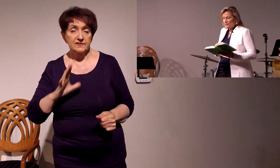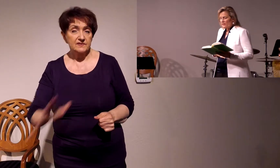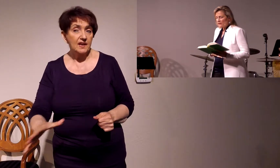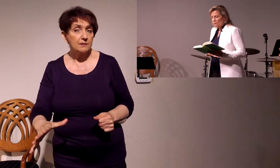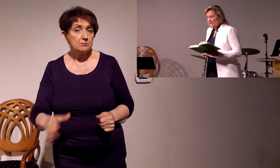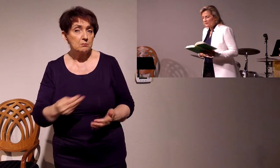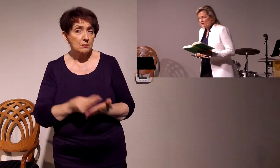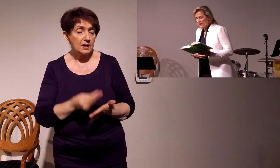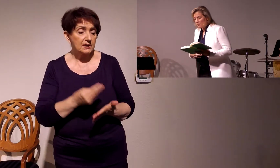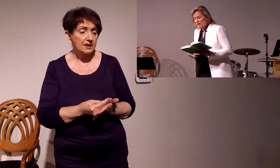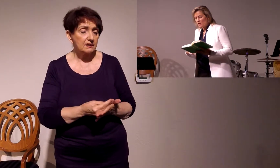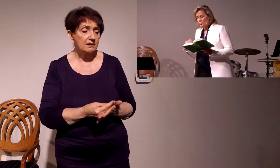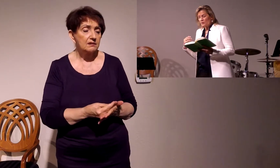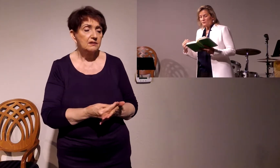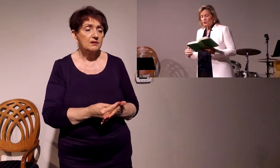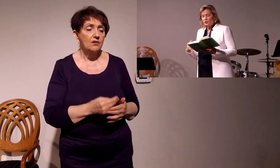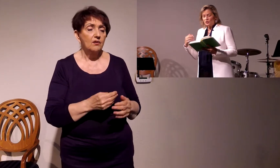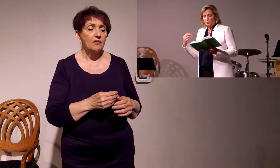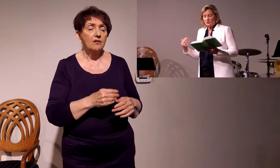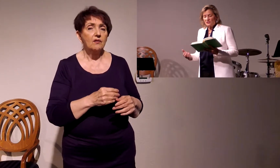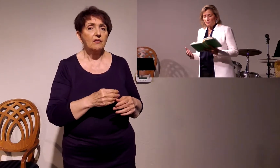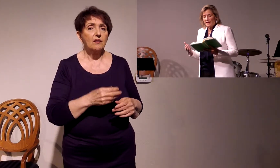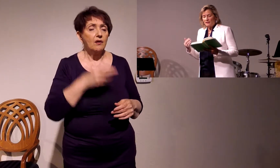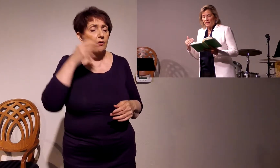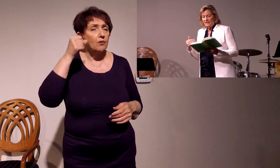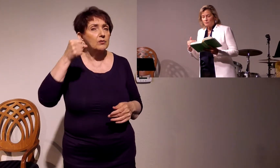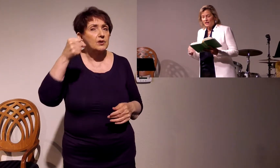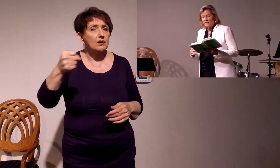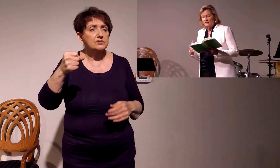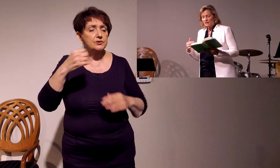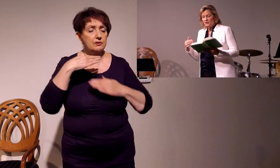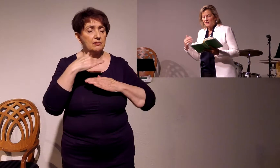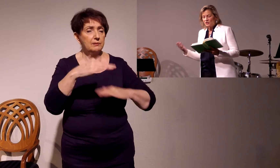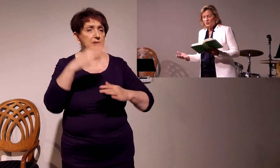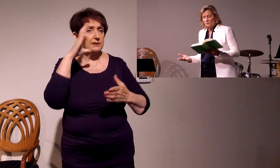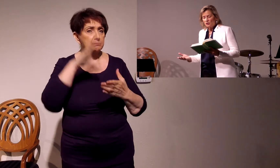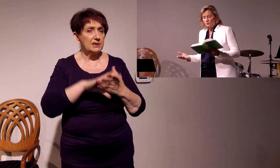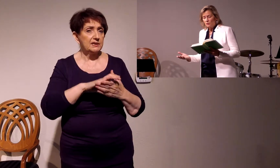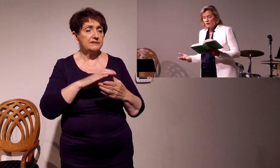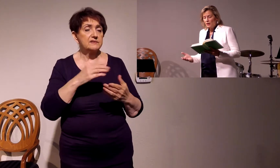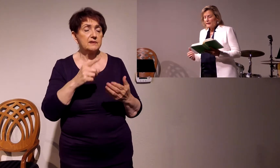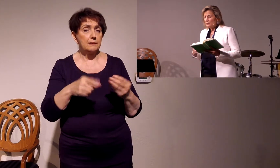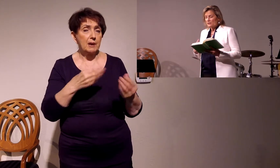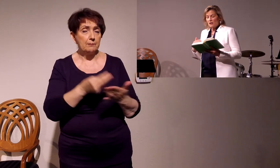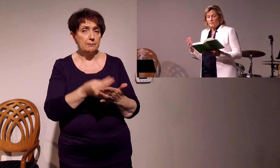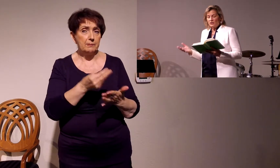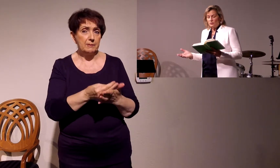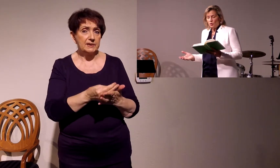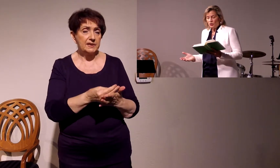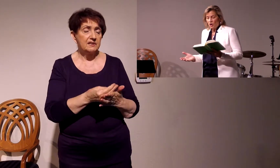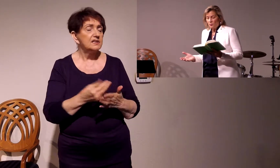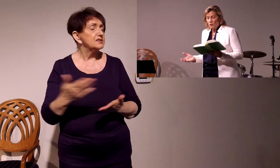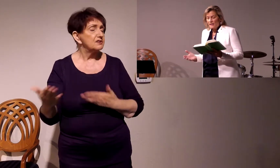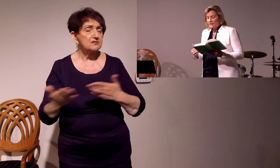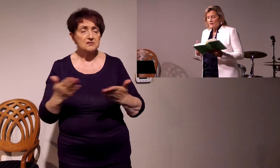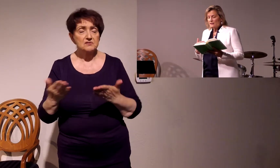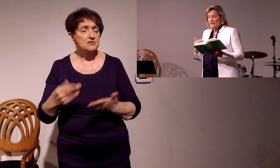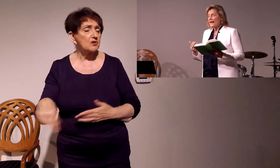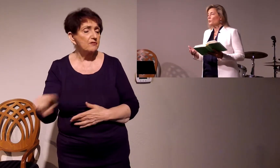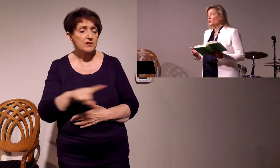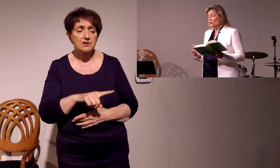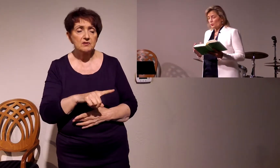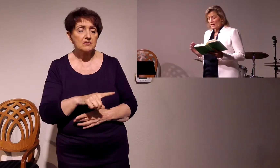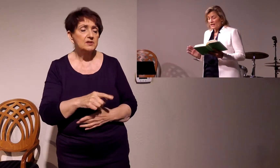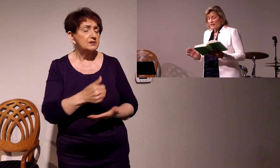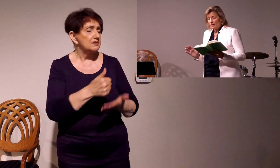to your limiting beliefs about money or refuse to participate in making money, it does not serve you. It does not make you more noble. It does